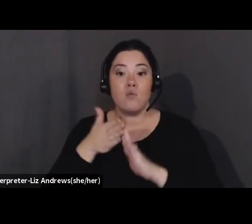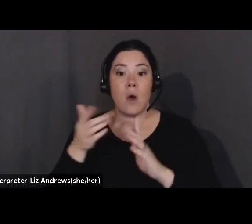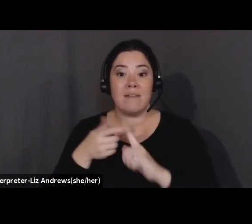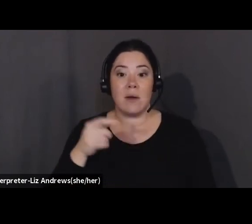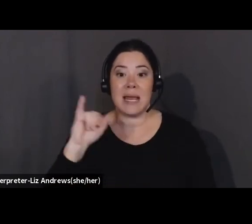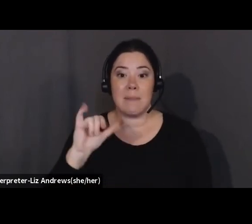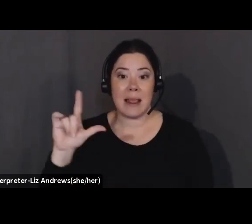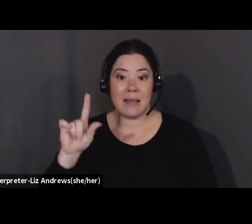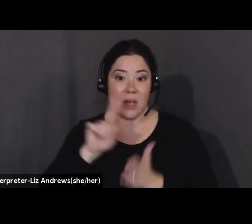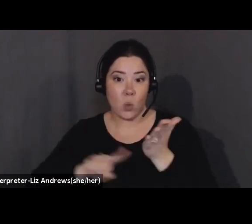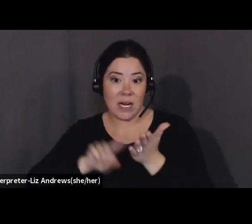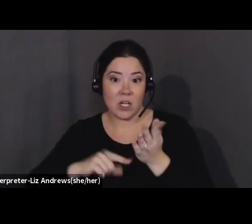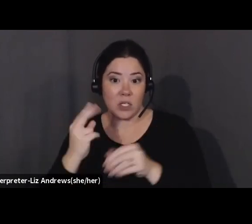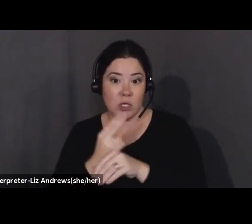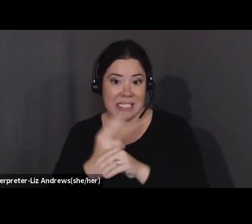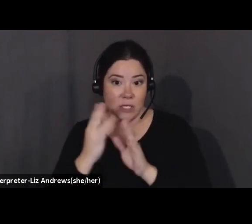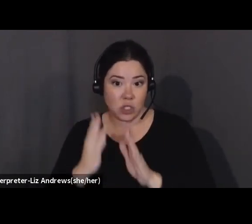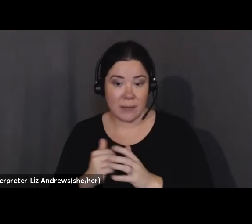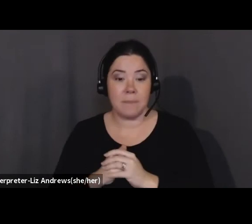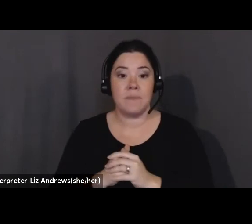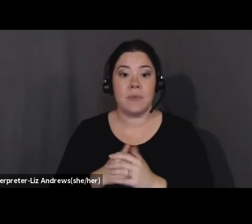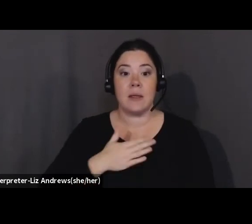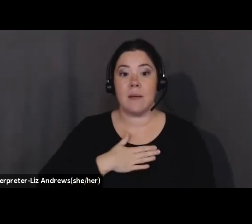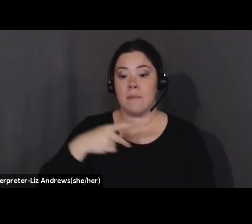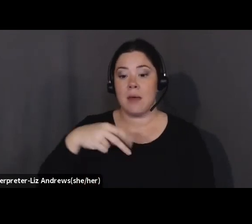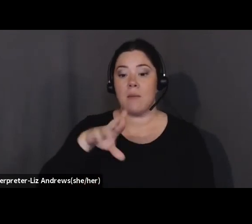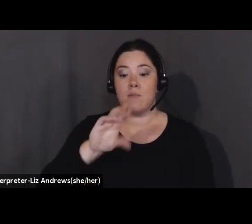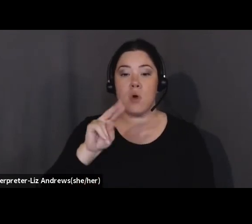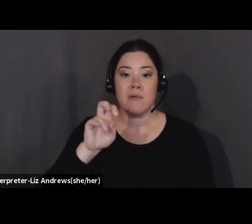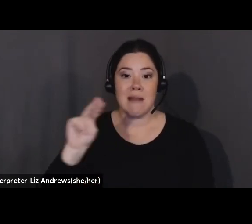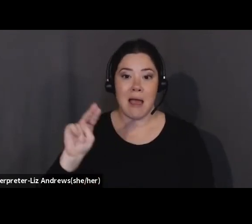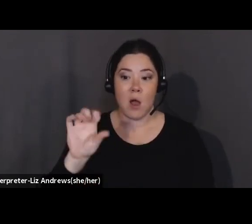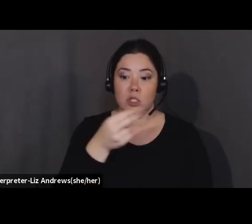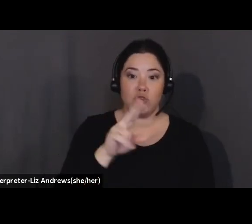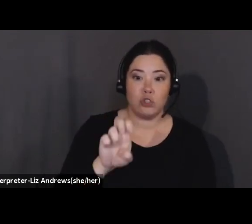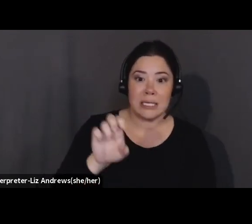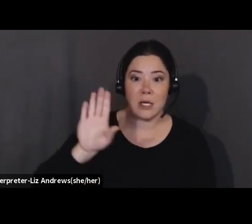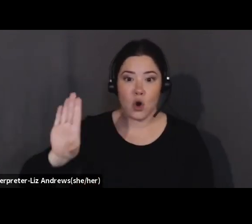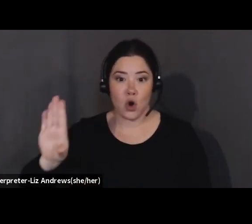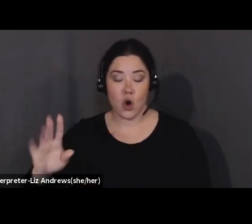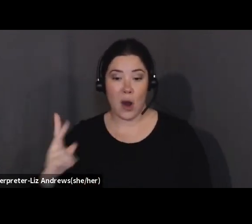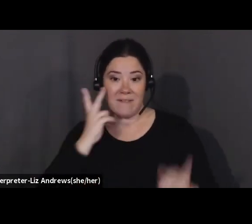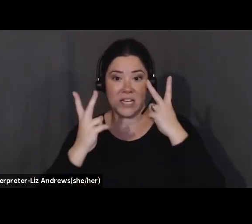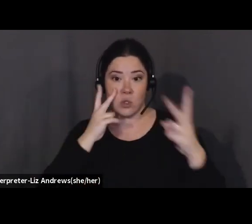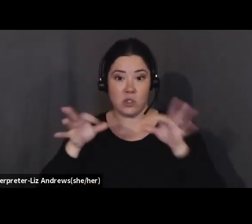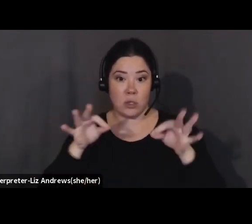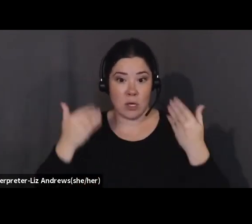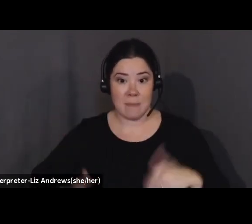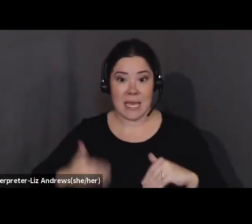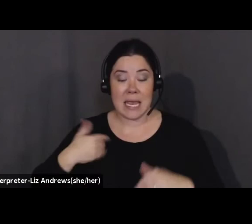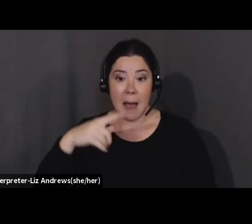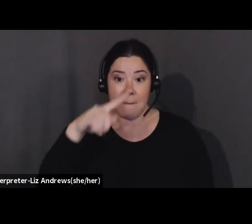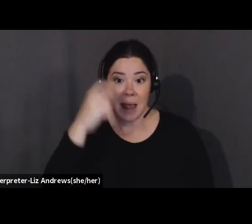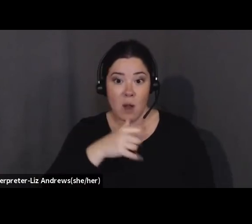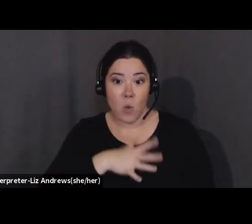Utilization, ILRU. And my pronouns are she, her, and a visual description of me is I'm a Black woman with a